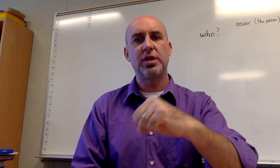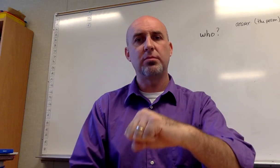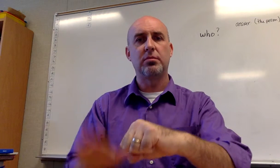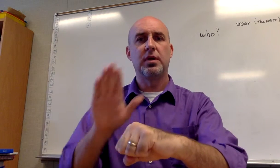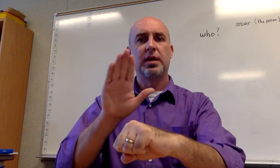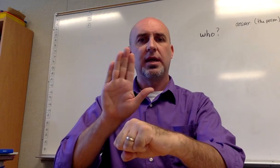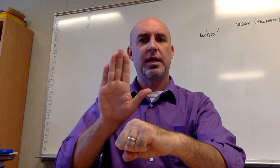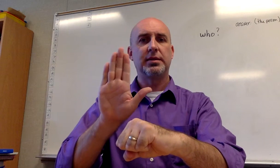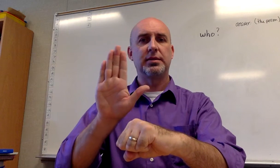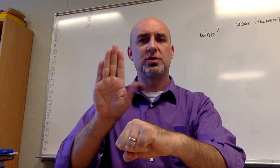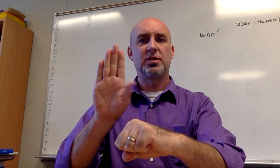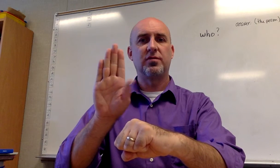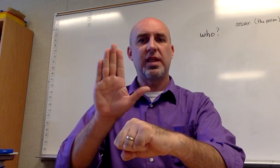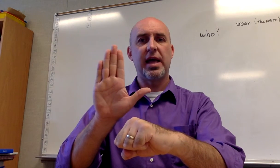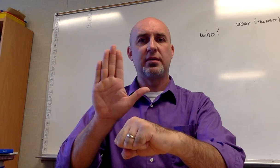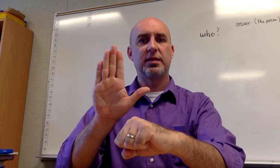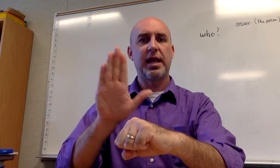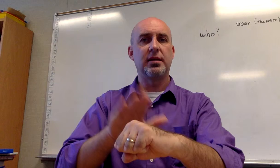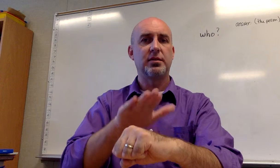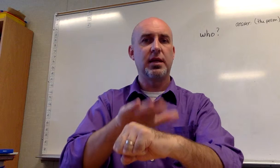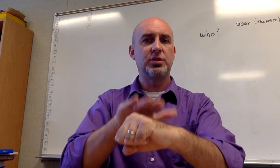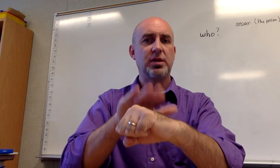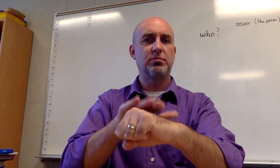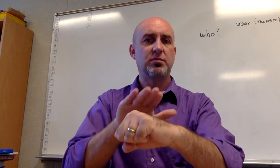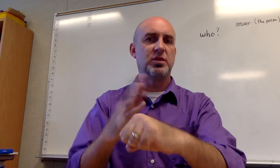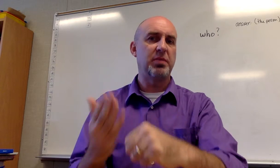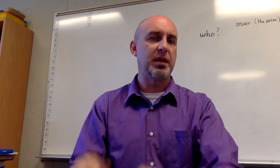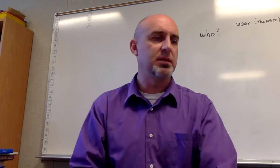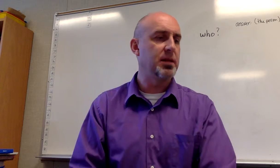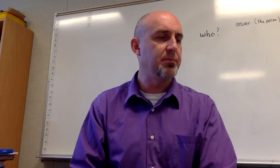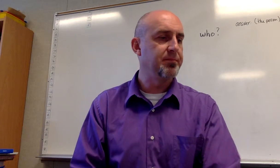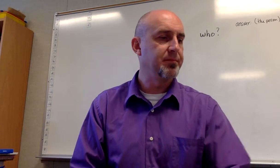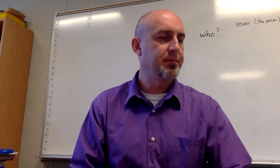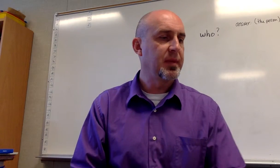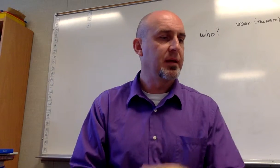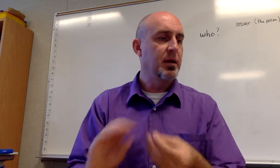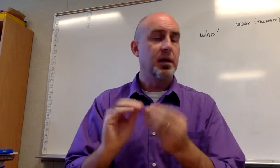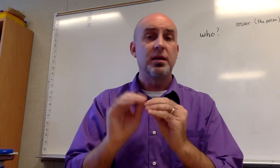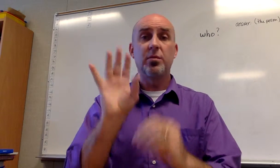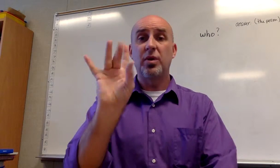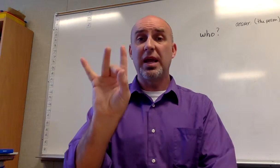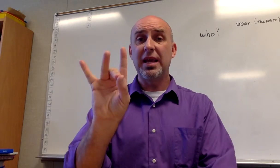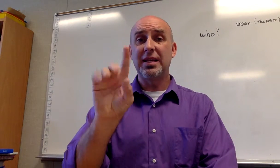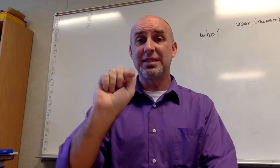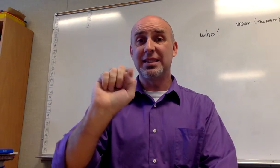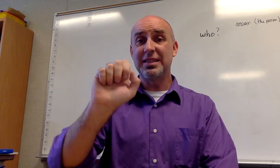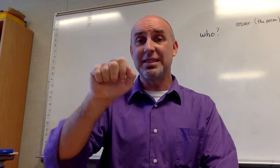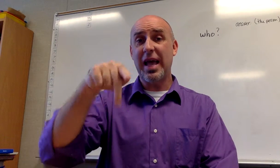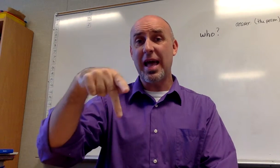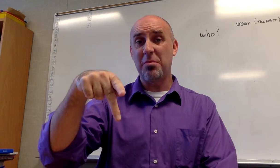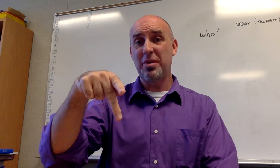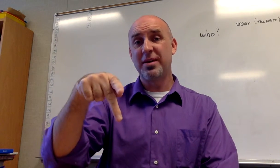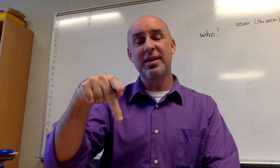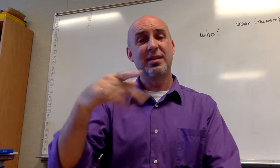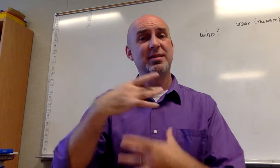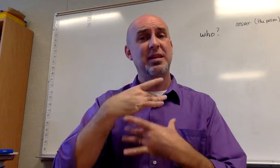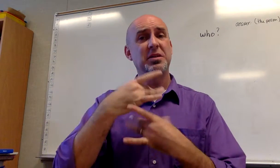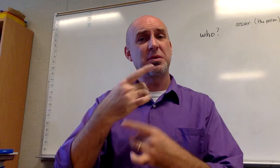shape, and this is just a flat hand shape. Just pat on the top. Number 8 is tap. That's an interesting